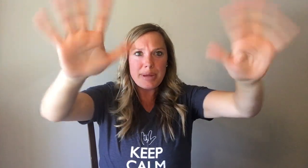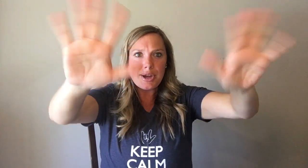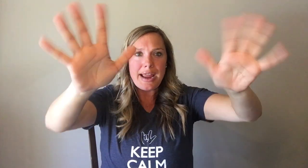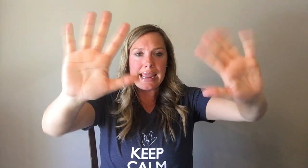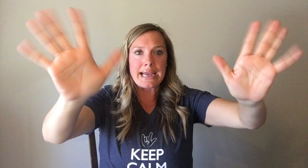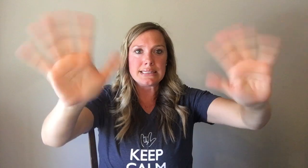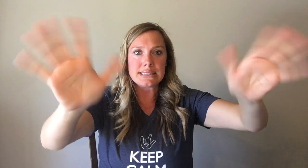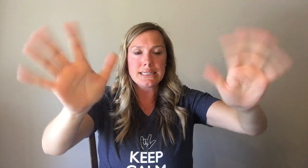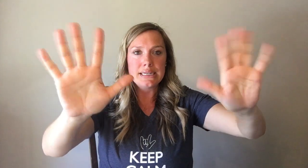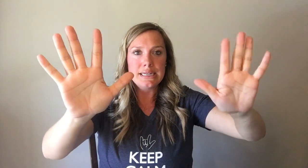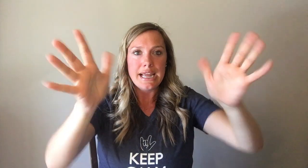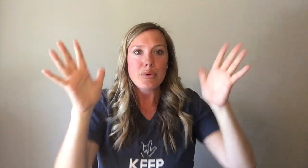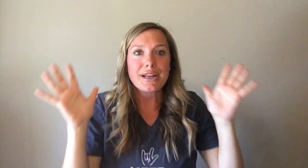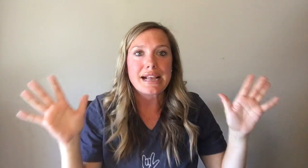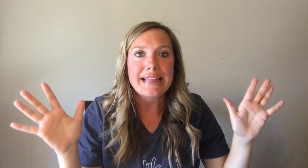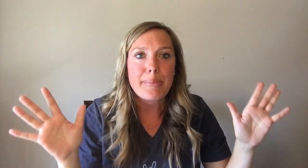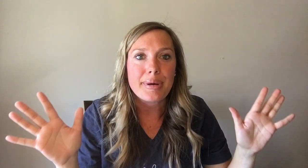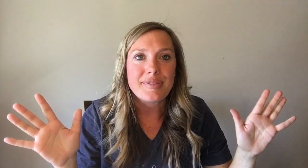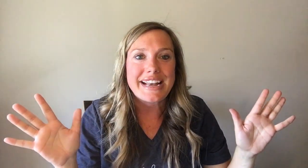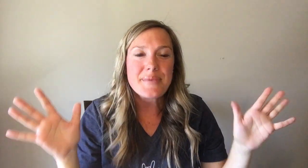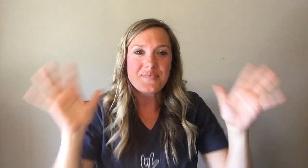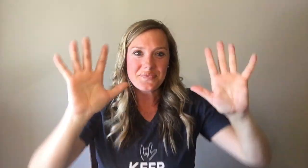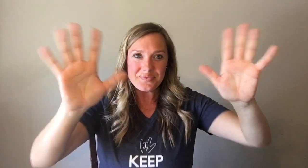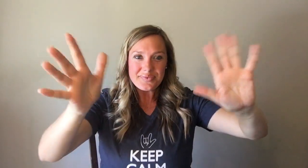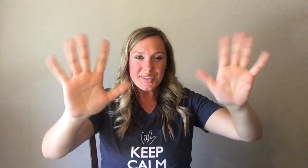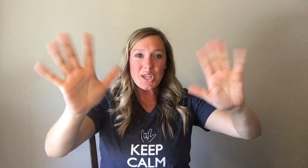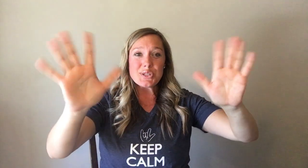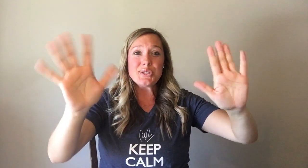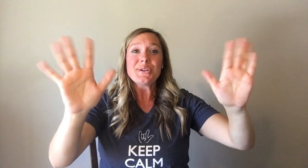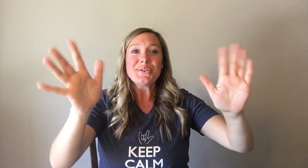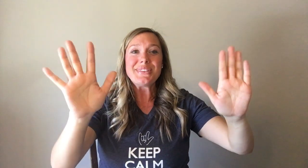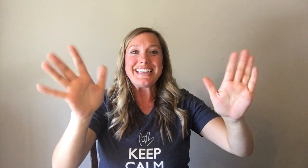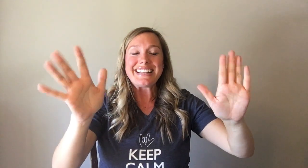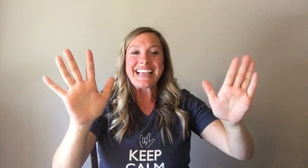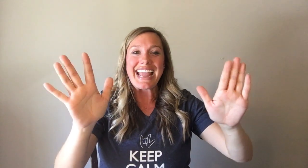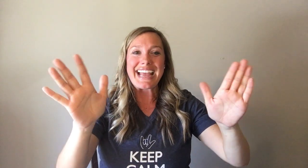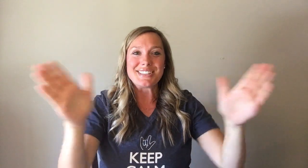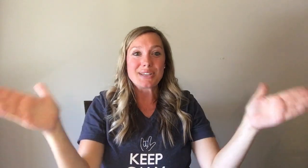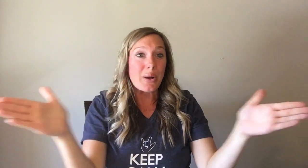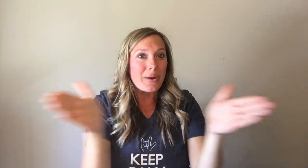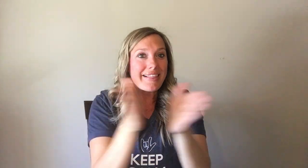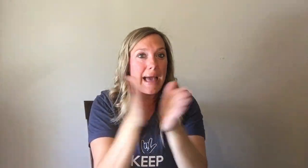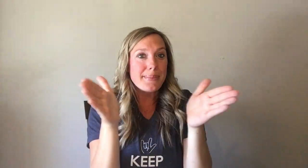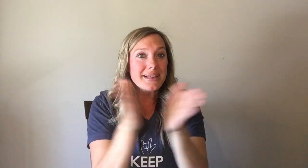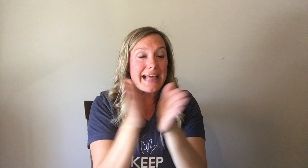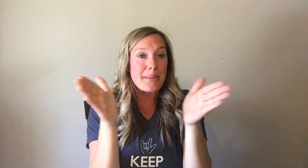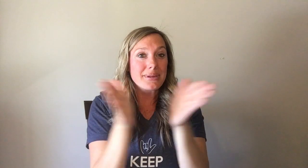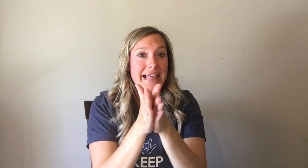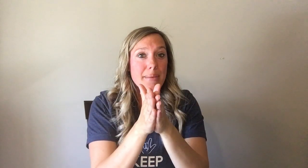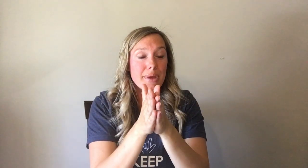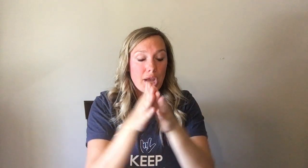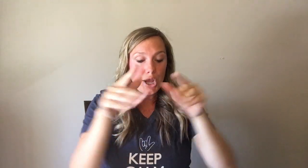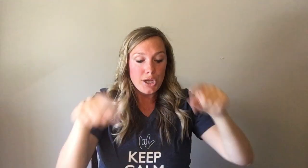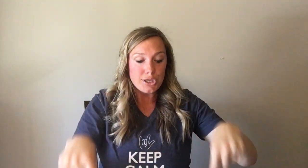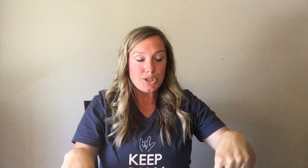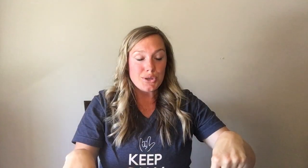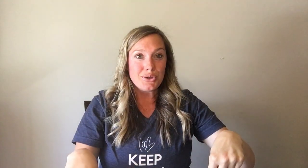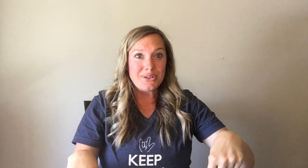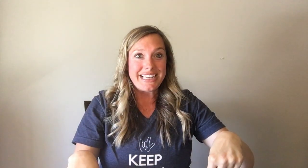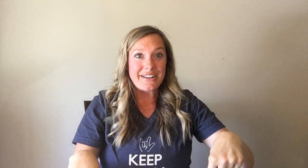your hands. We're going to clap them. Ready? Two little hands go clap, clap, clap. Two little